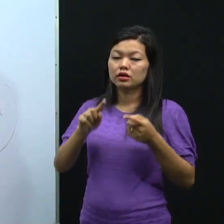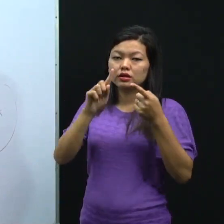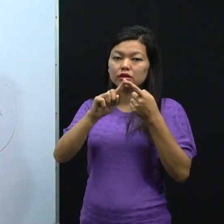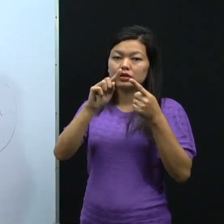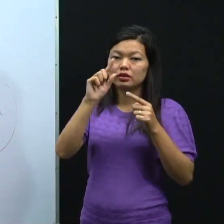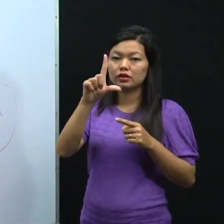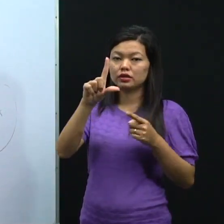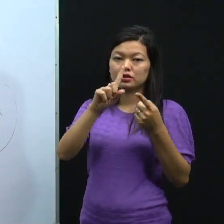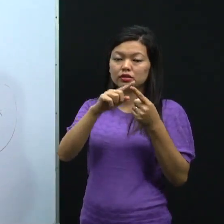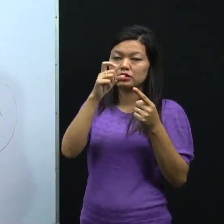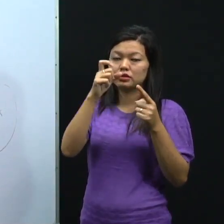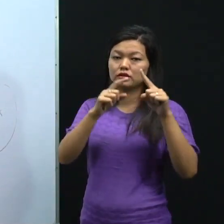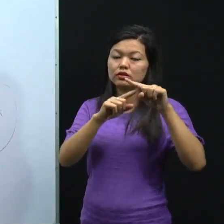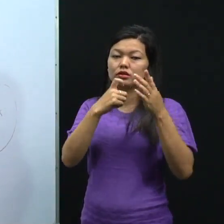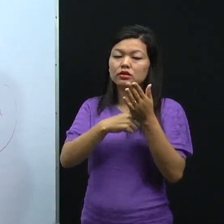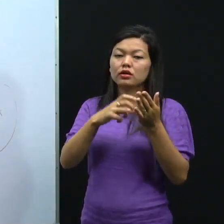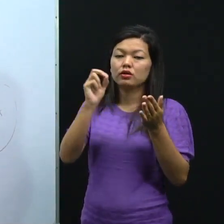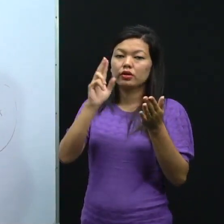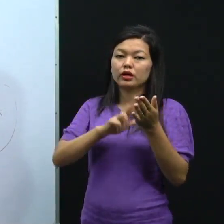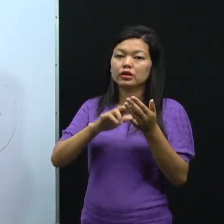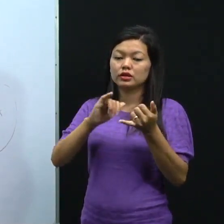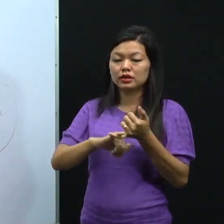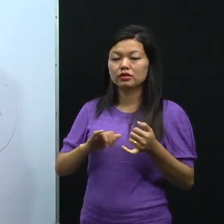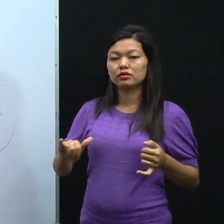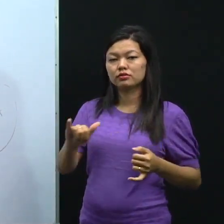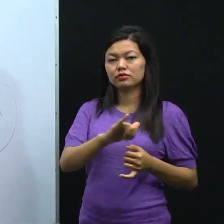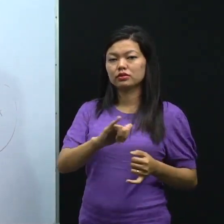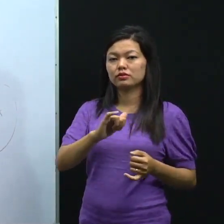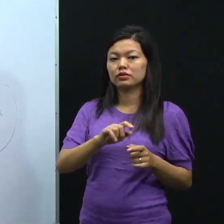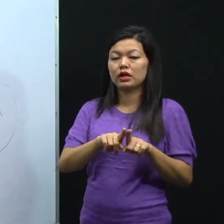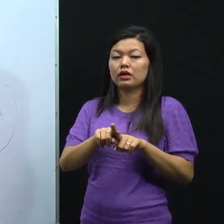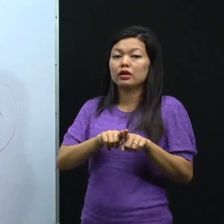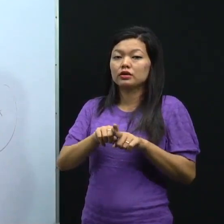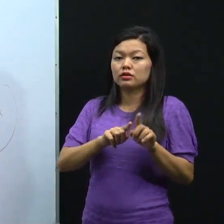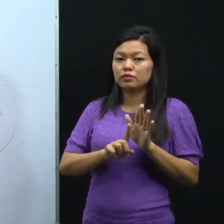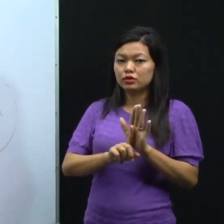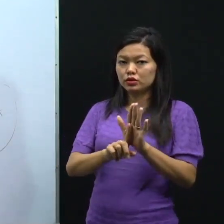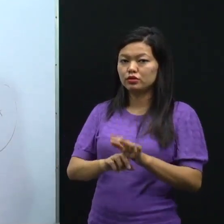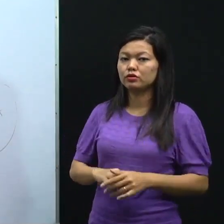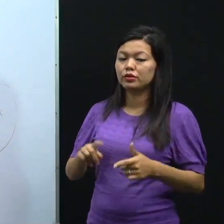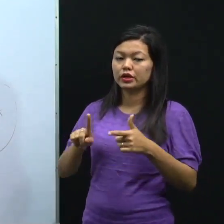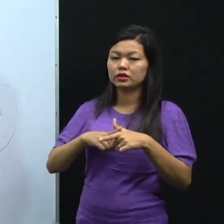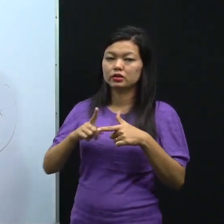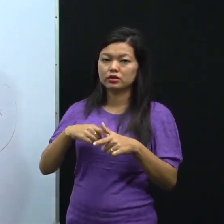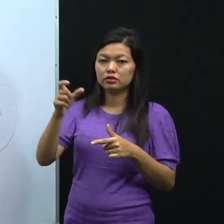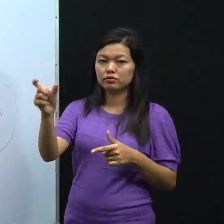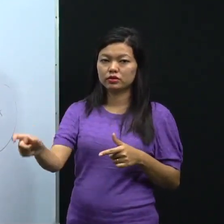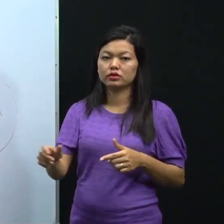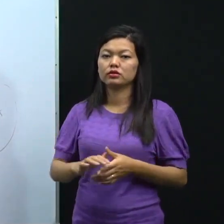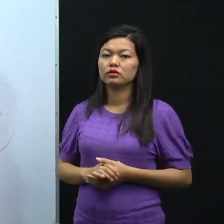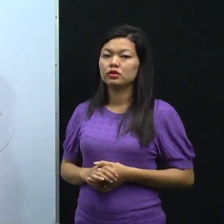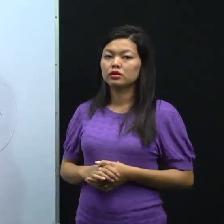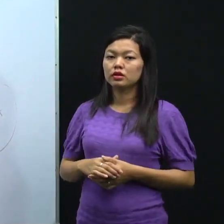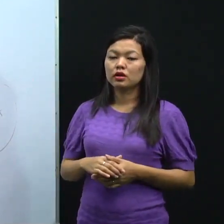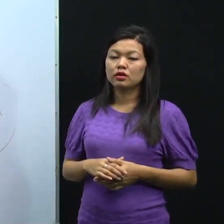electrons, okay? These are the electrons, that means the minus, clear? That means the